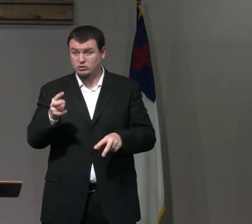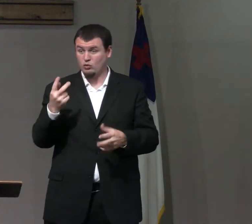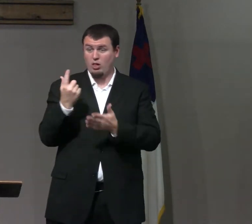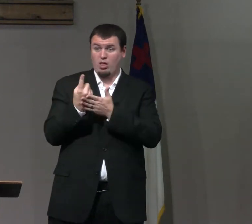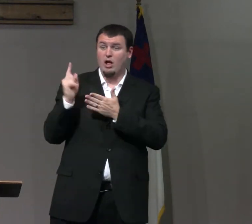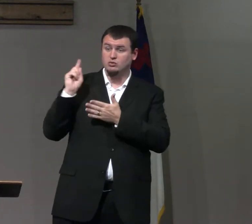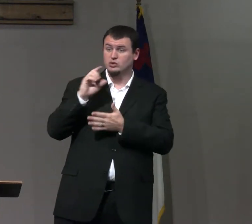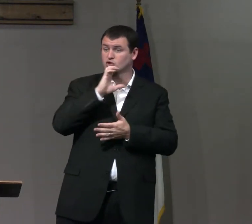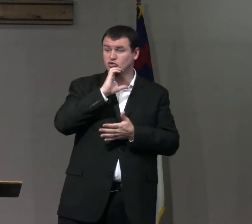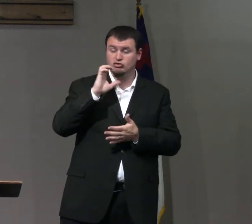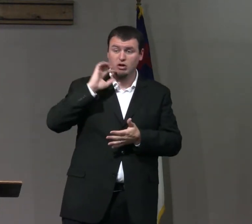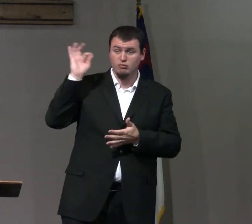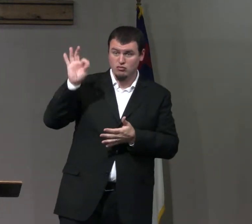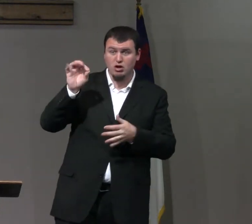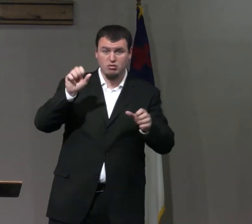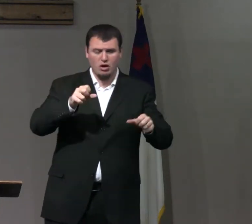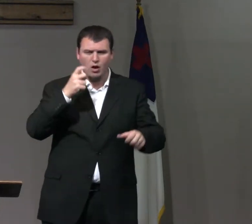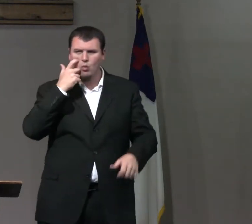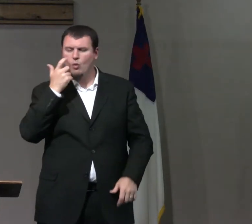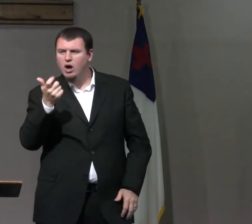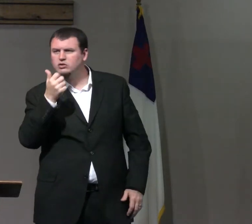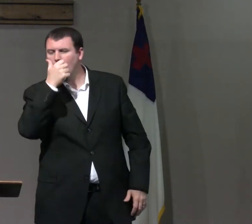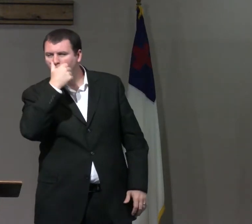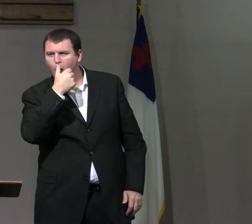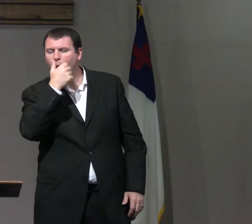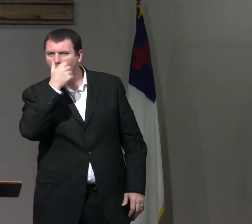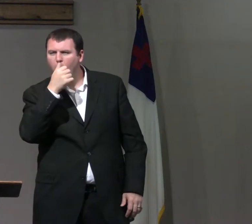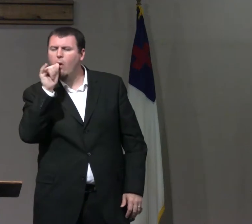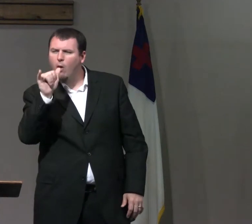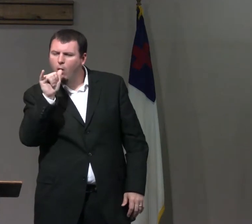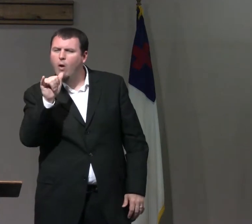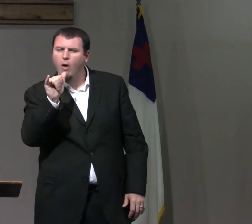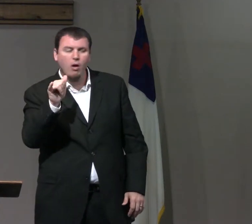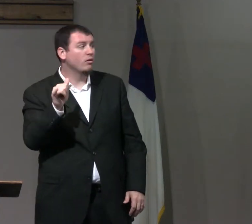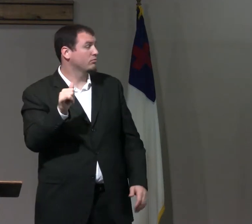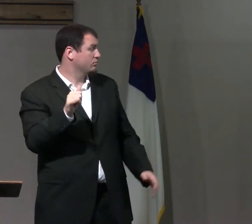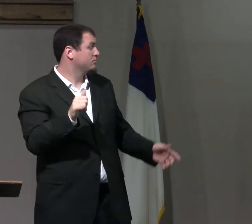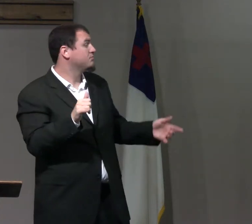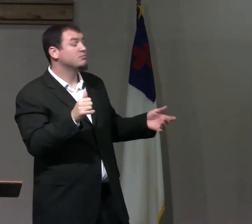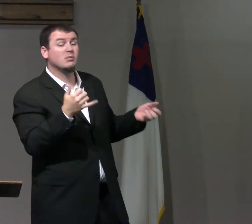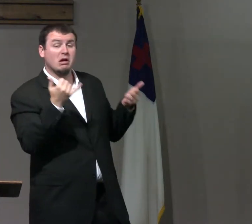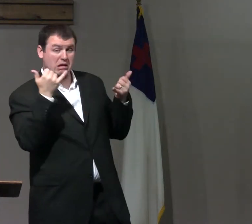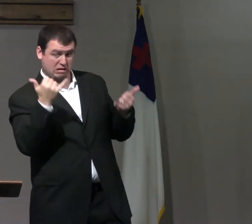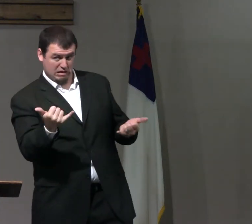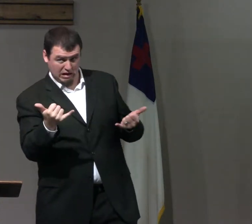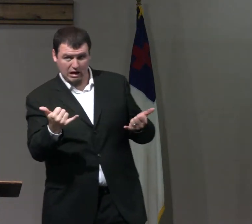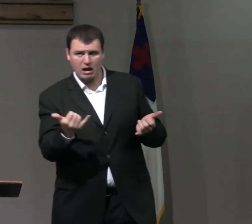everything. You can watch them again, and then last week, Clay James will be on there.